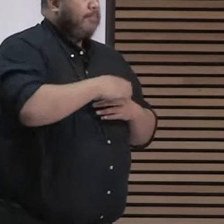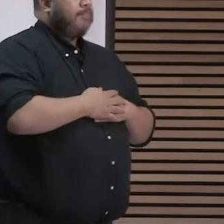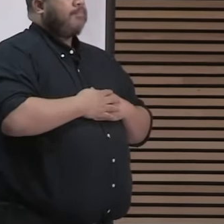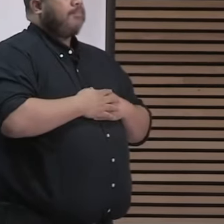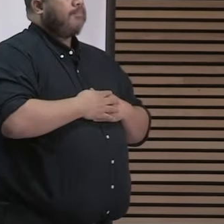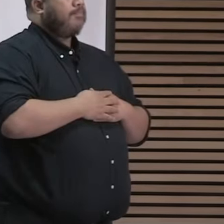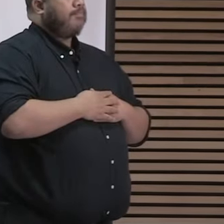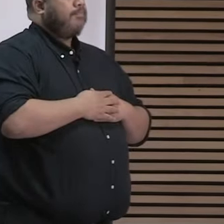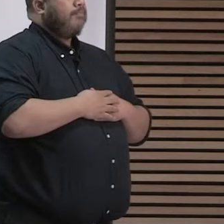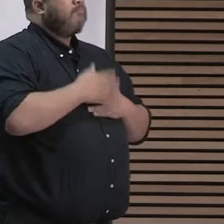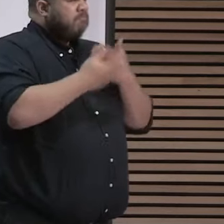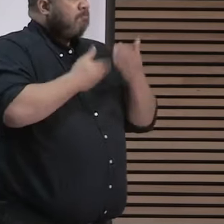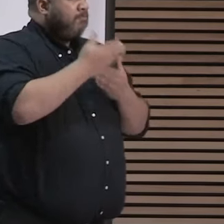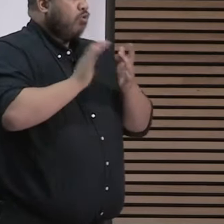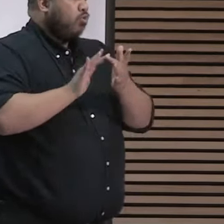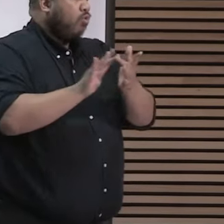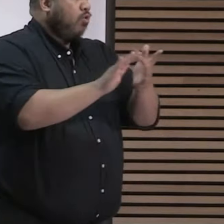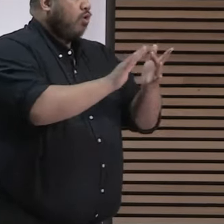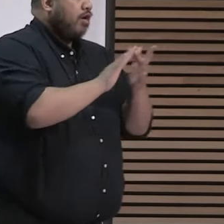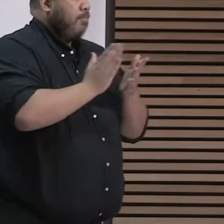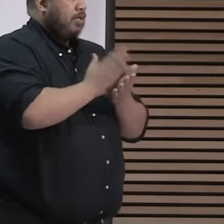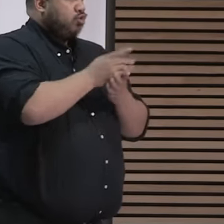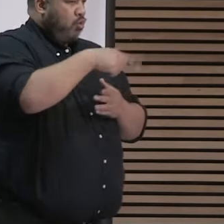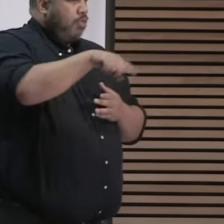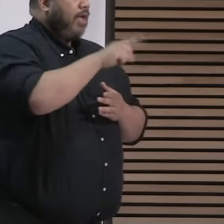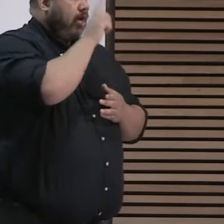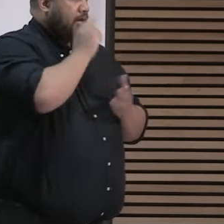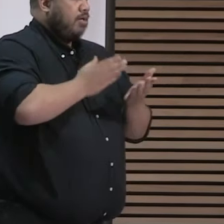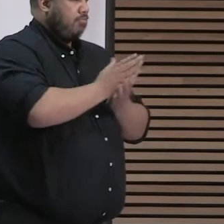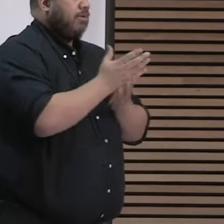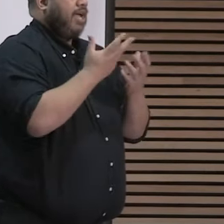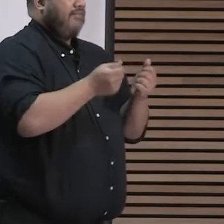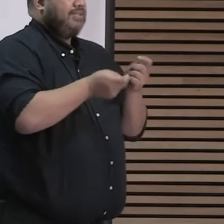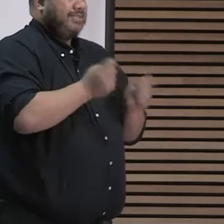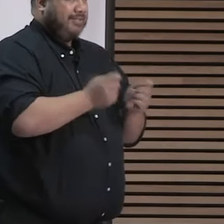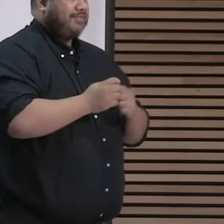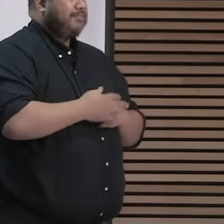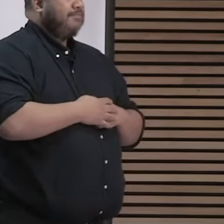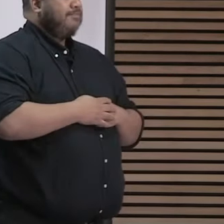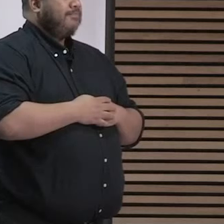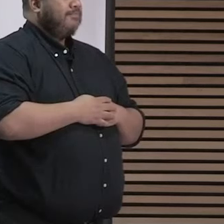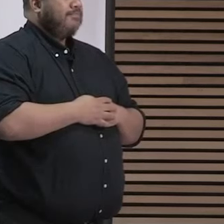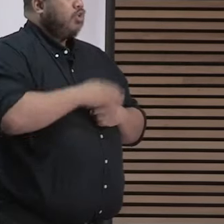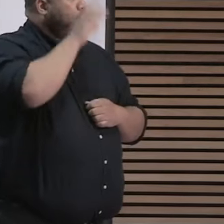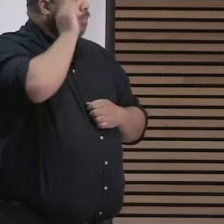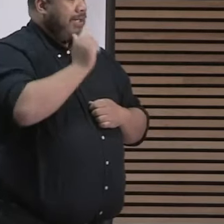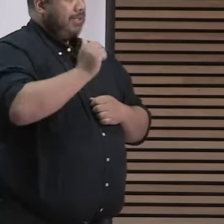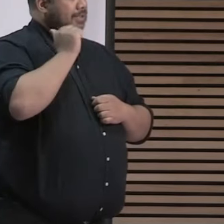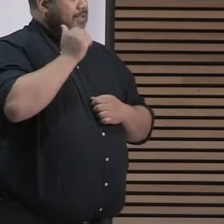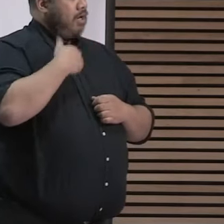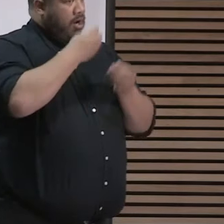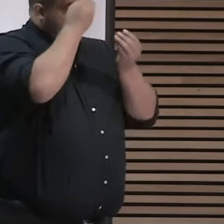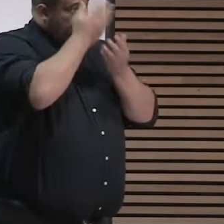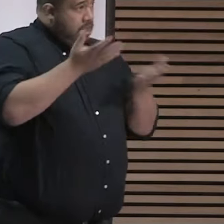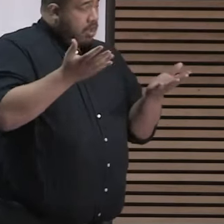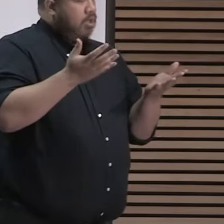contacts are in the process of being contacted. As I outlined yesterday, a number of locations can become